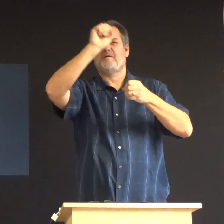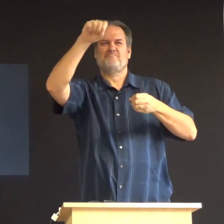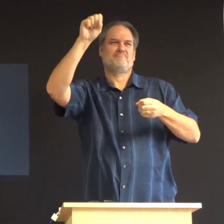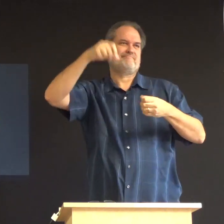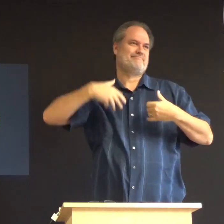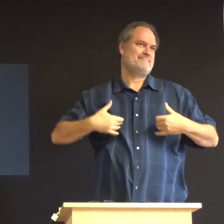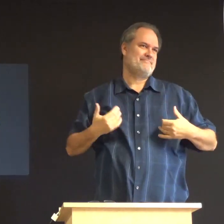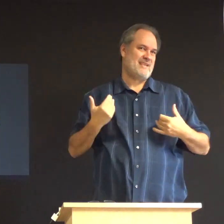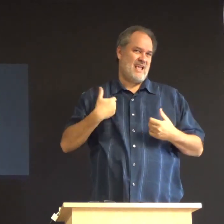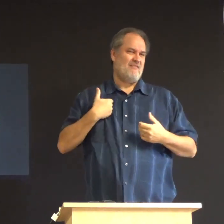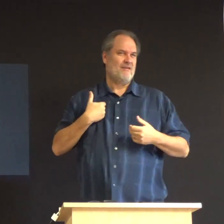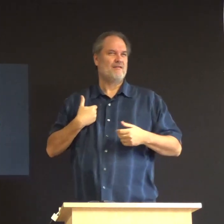the world.